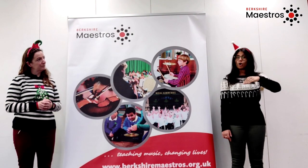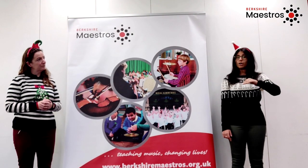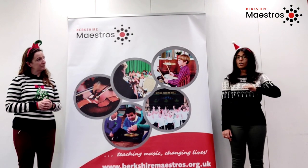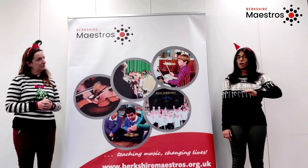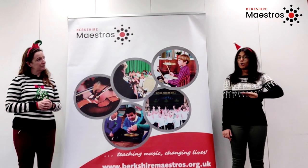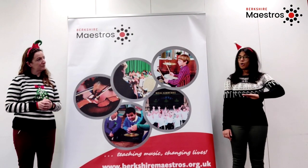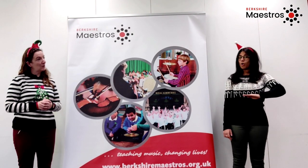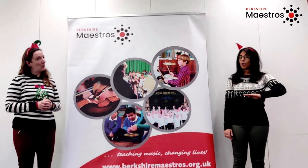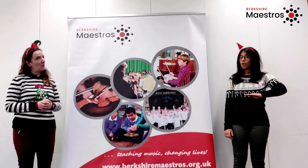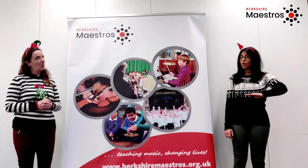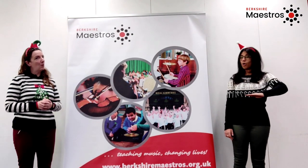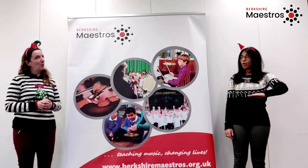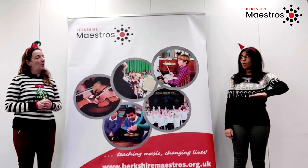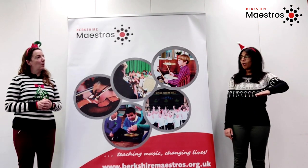long ago.